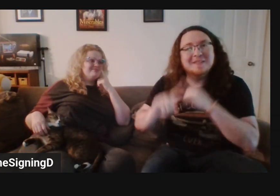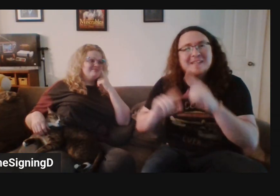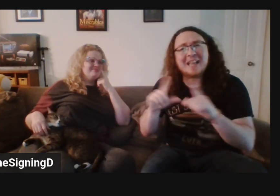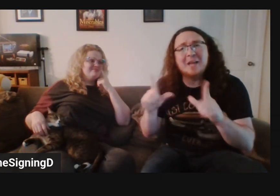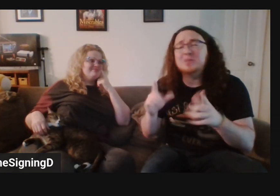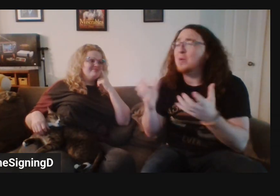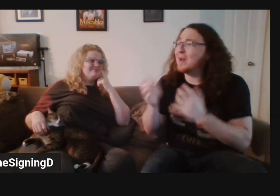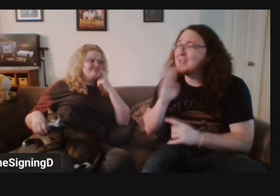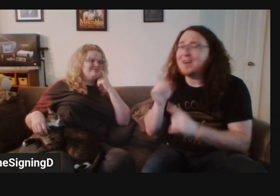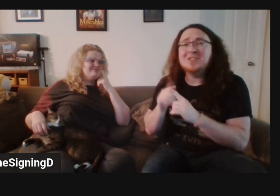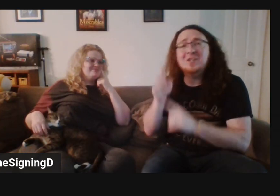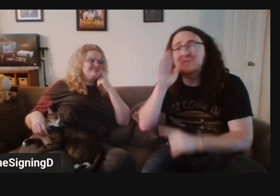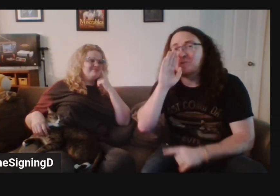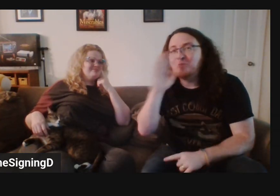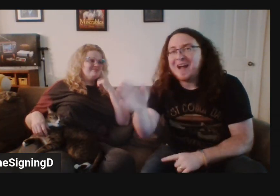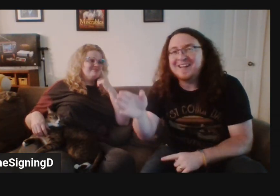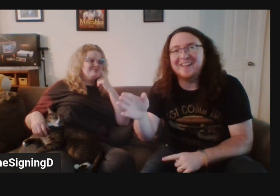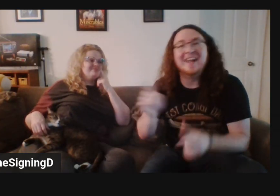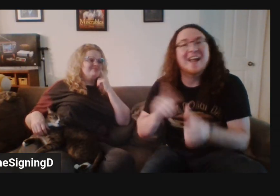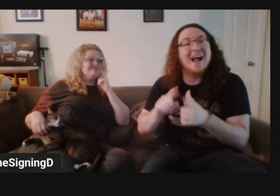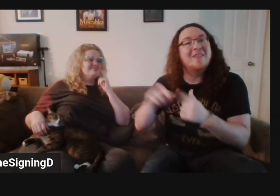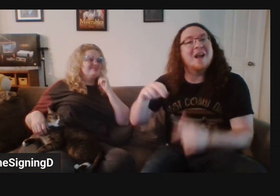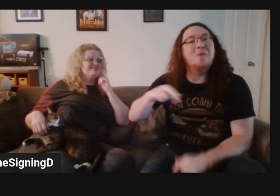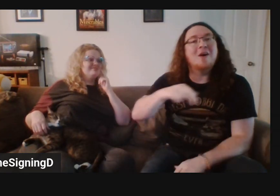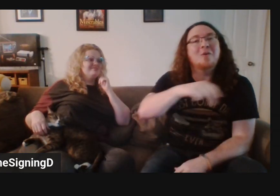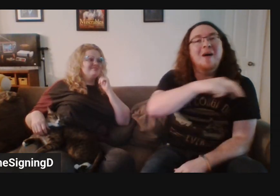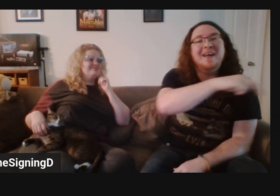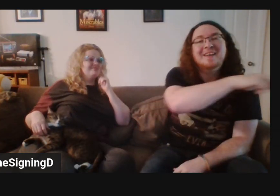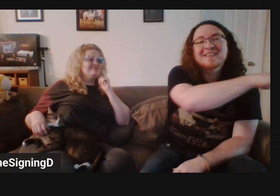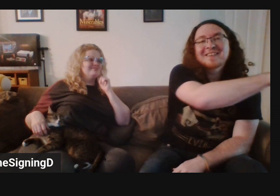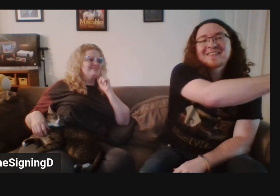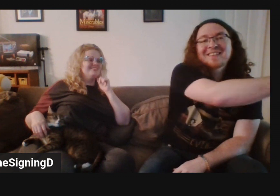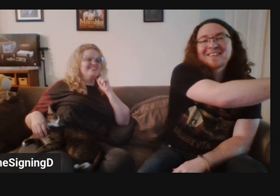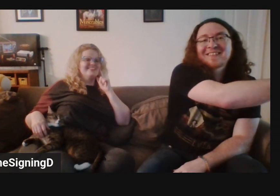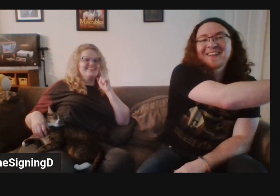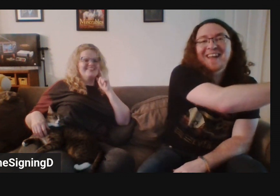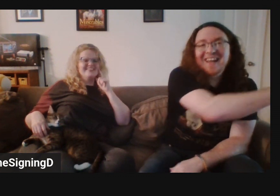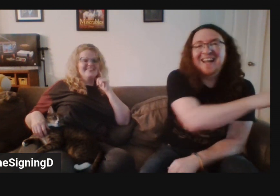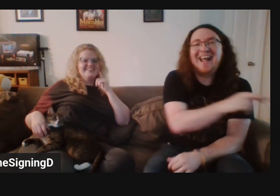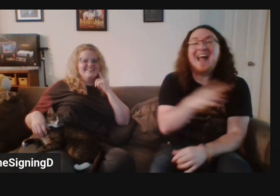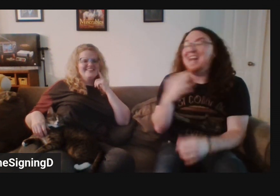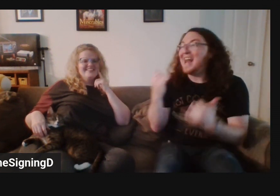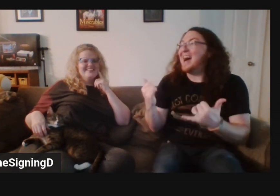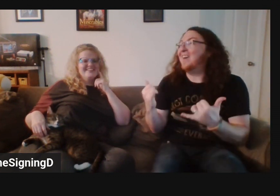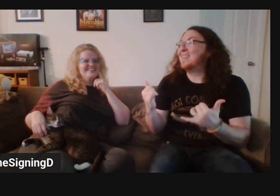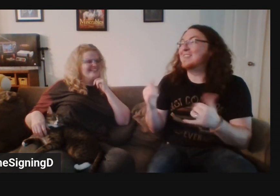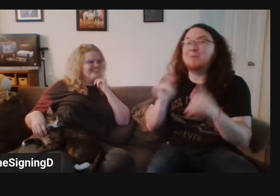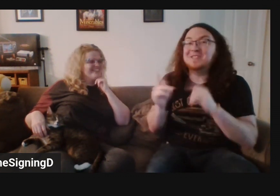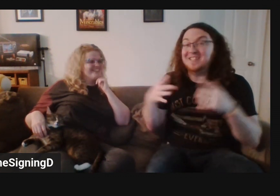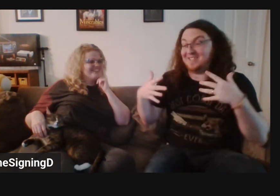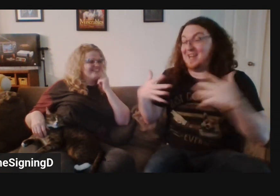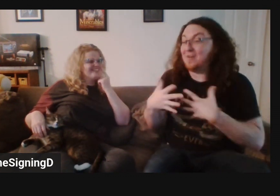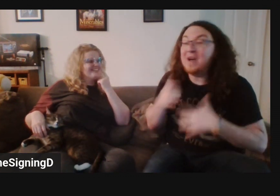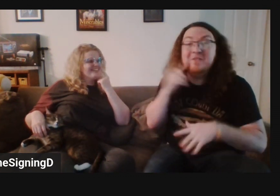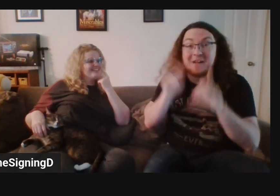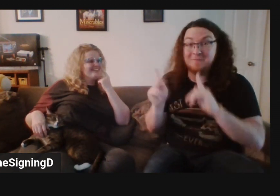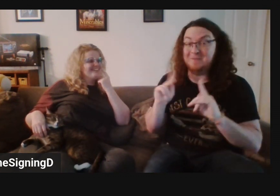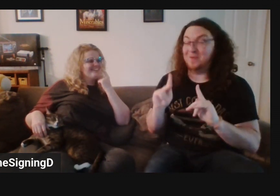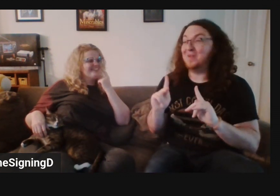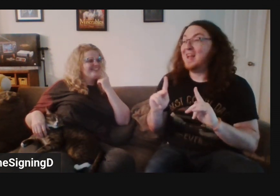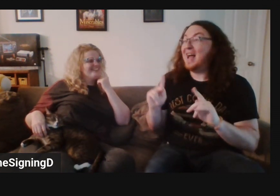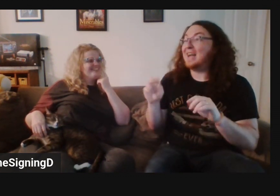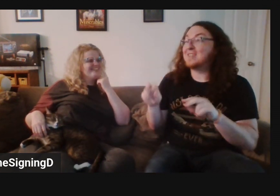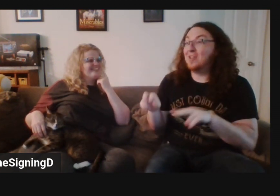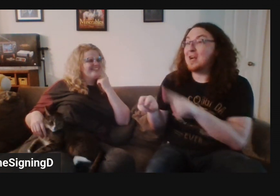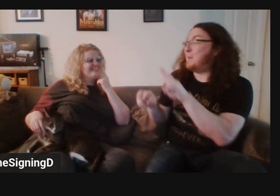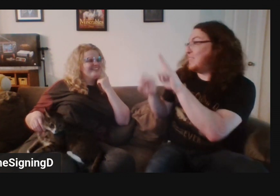little bit of sign language. They want to talk to you directly. And then I walk away. And now this person that's terrified of deaf